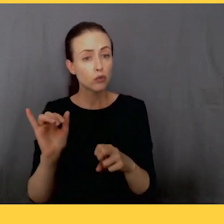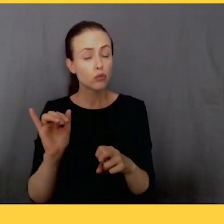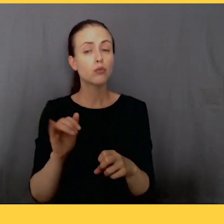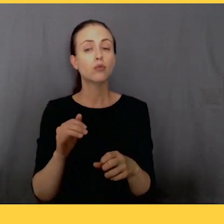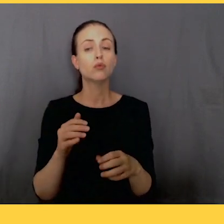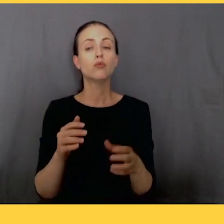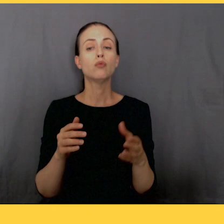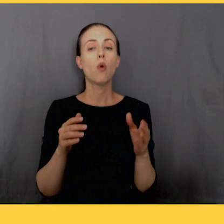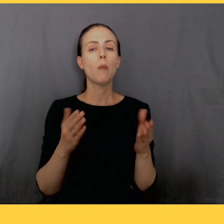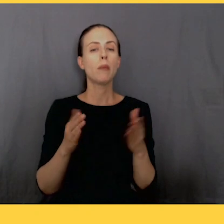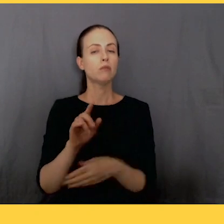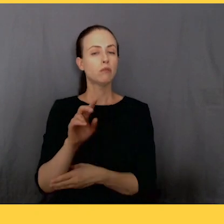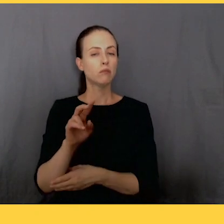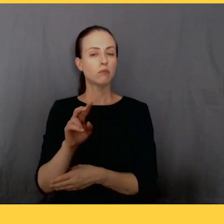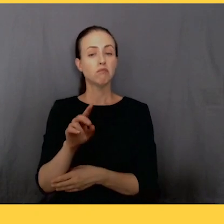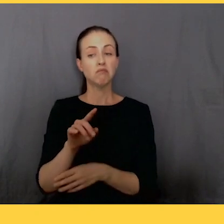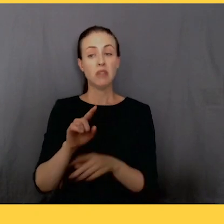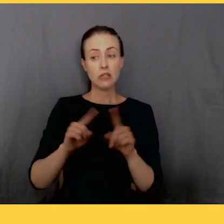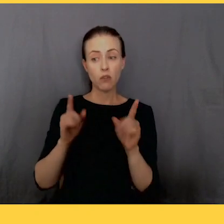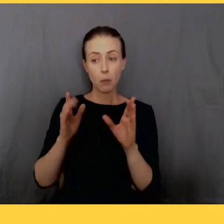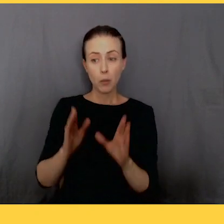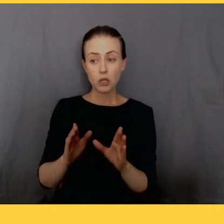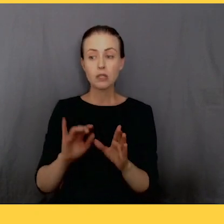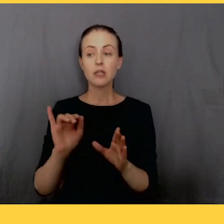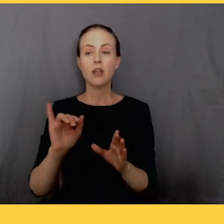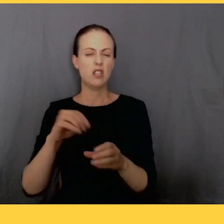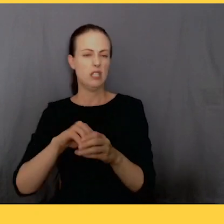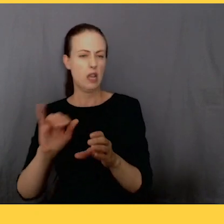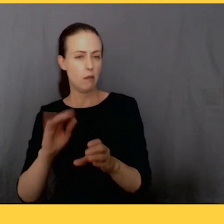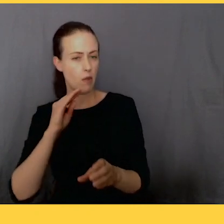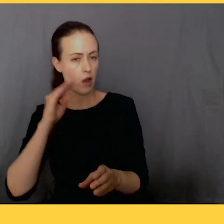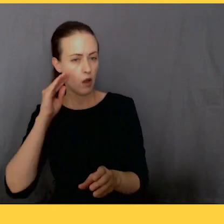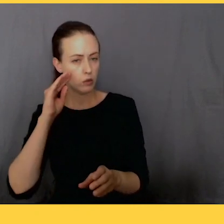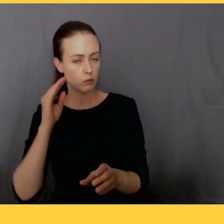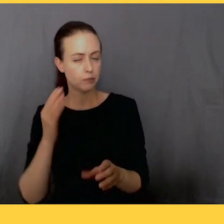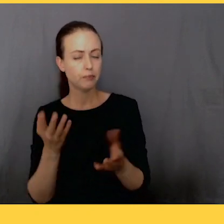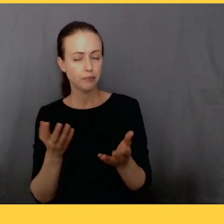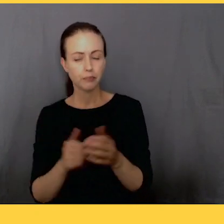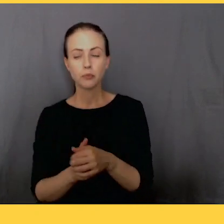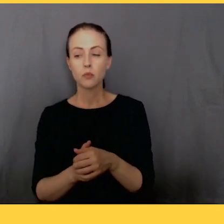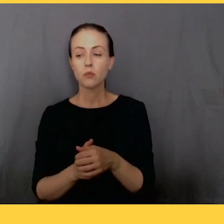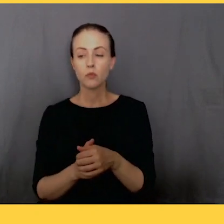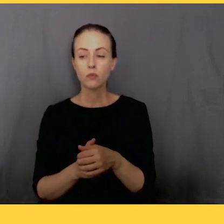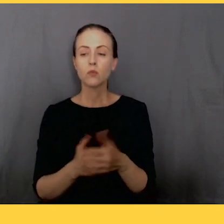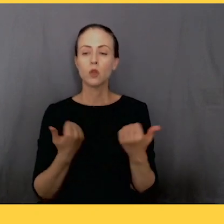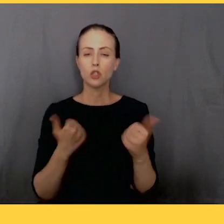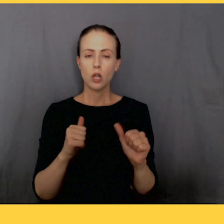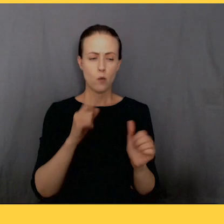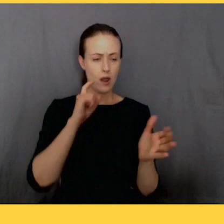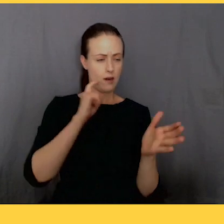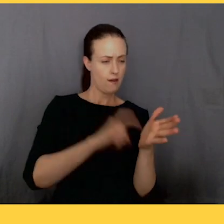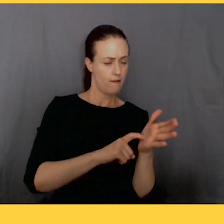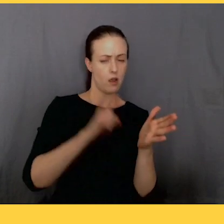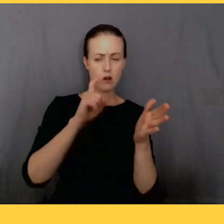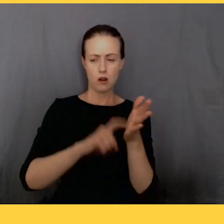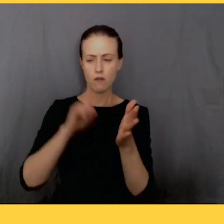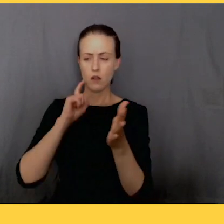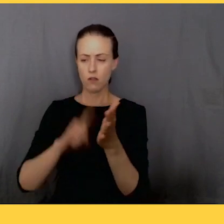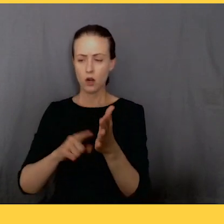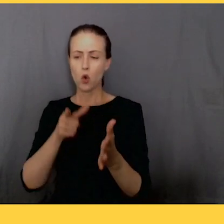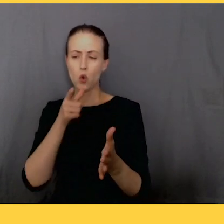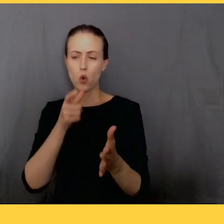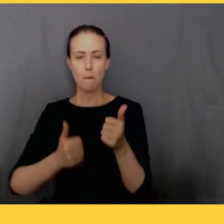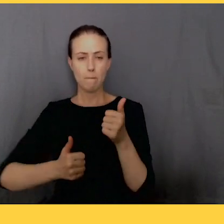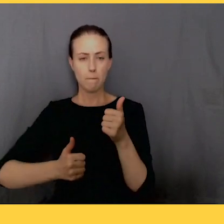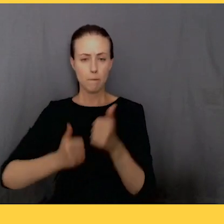second person similarly in the same house. And so we're doing our best to try to identify those folks first. They'll get probably